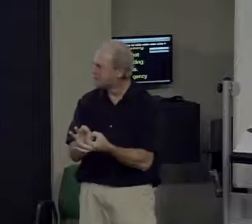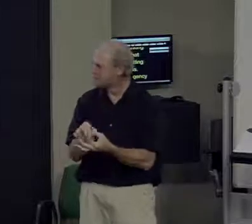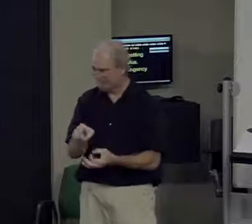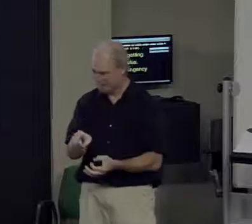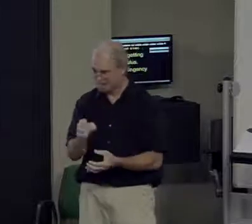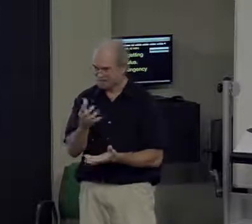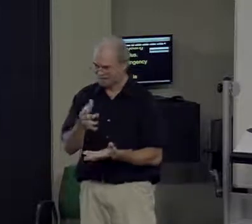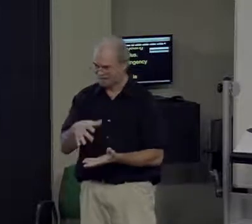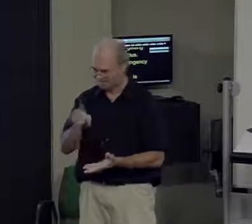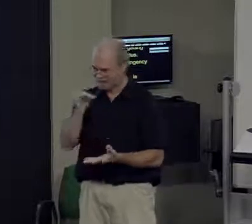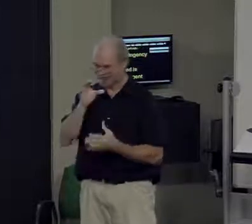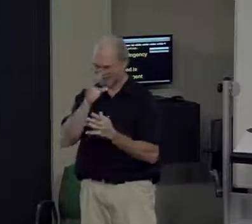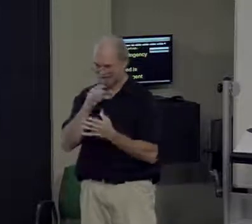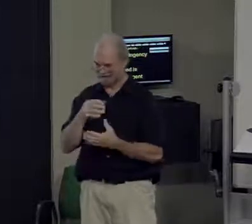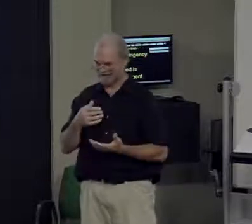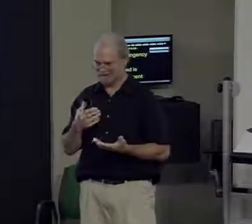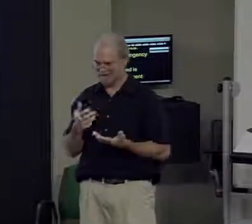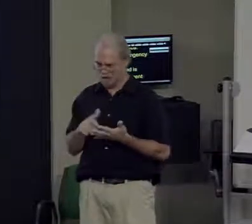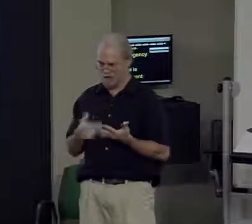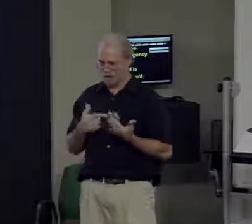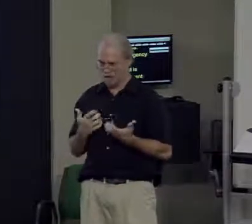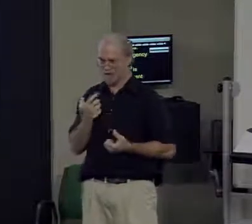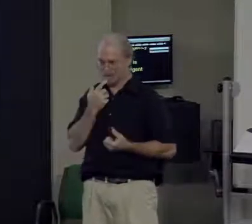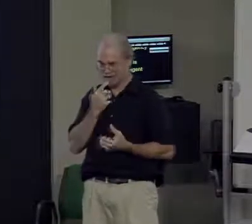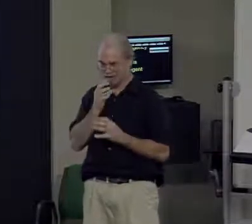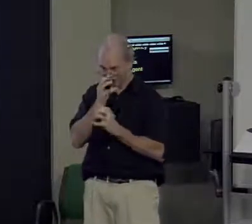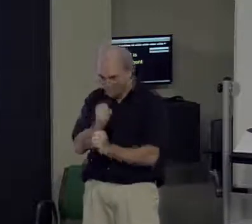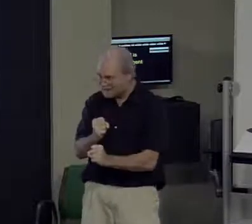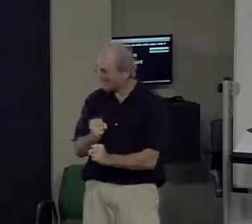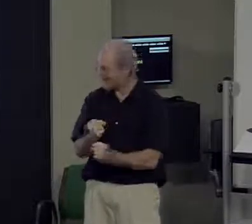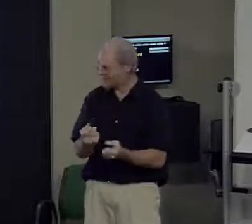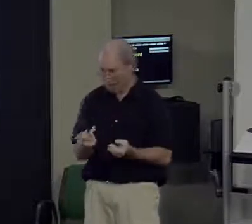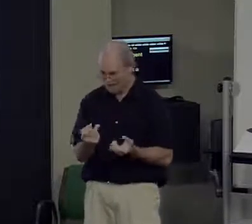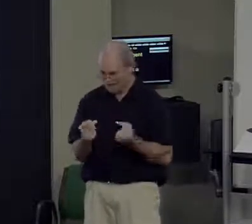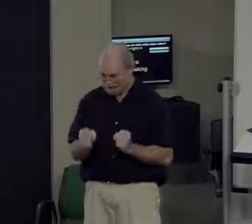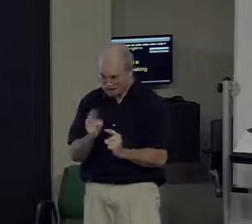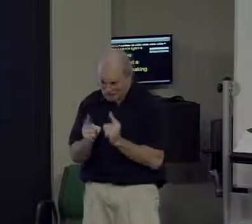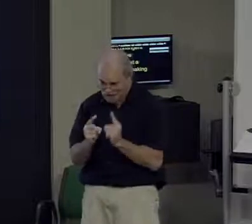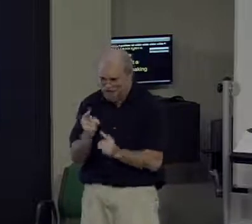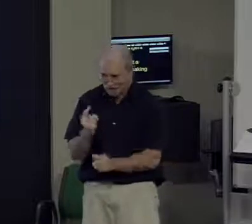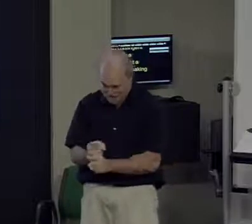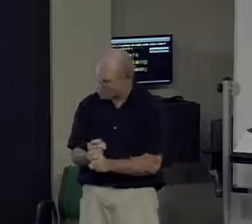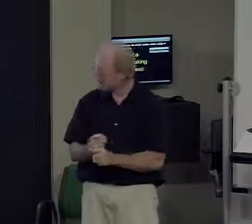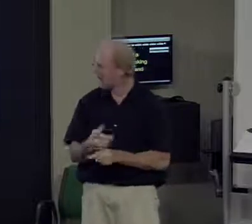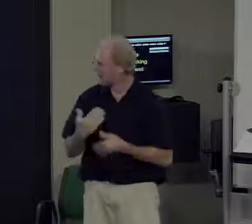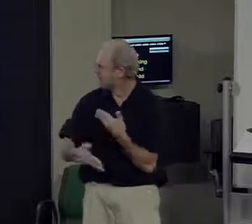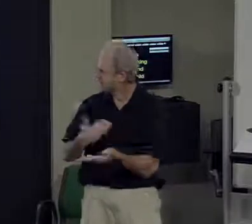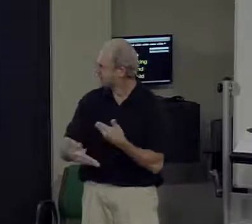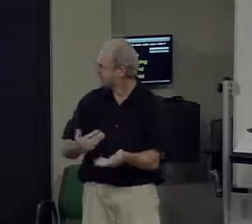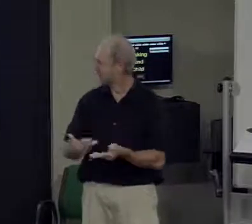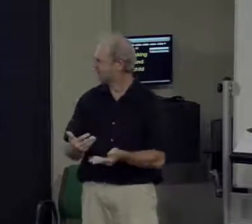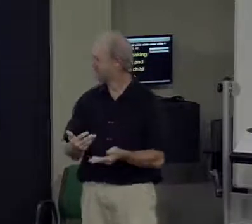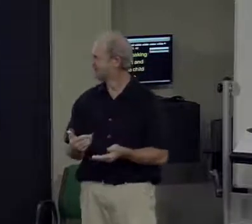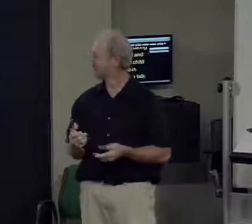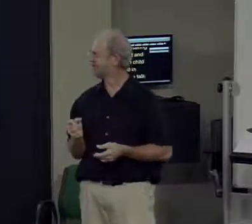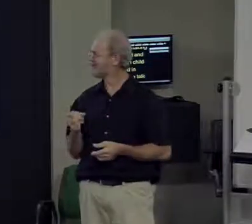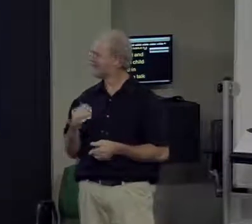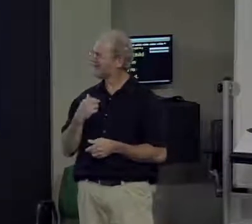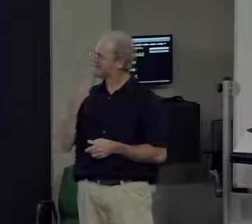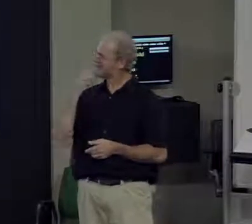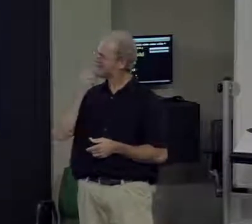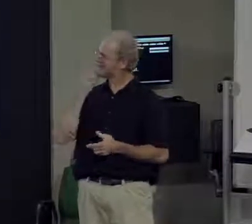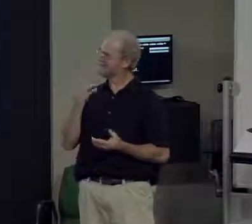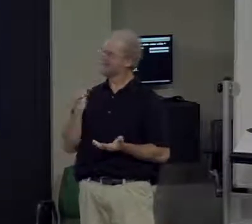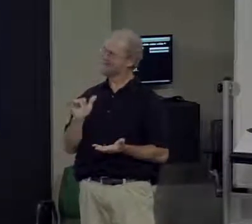a mother is making with a child, and getting the child interested in what they're talking about, and then, okay, you're looking at me, now I can have this conversation